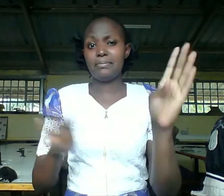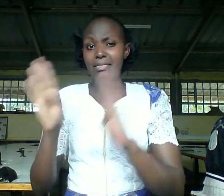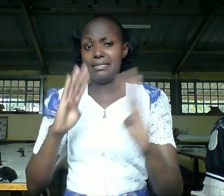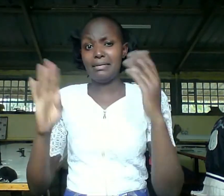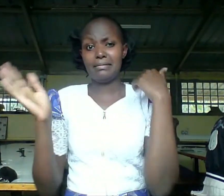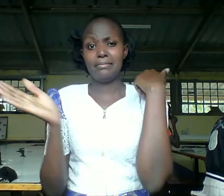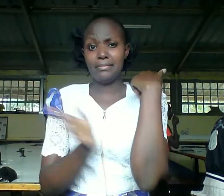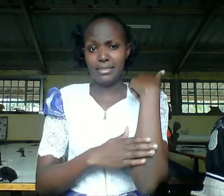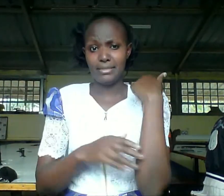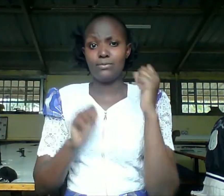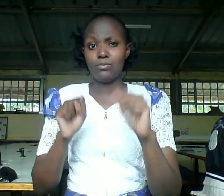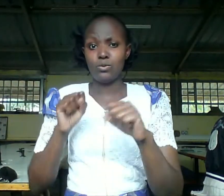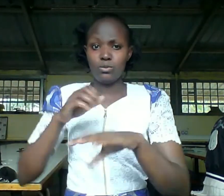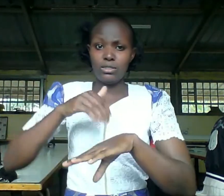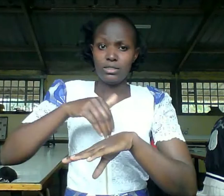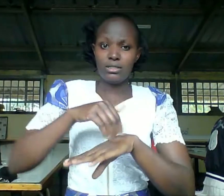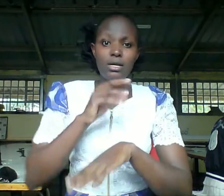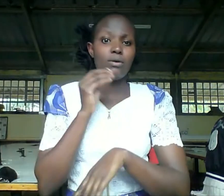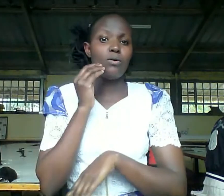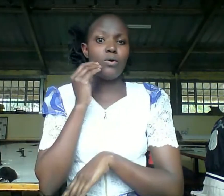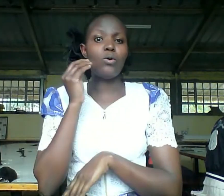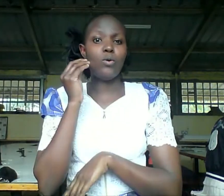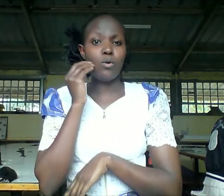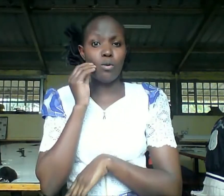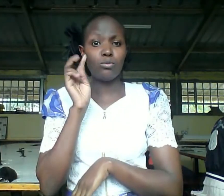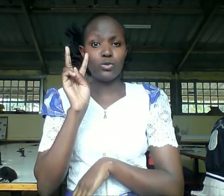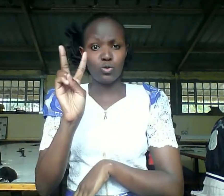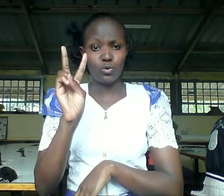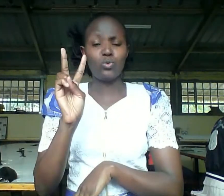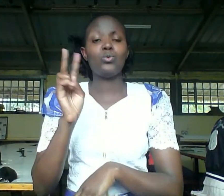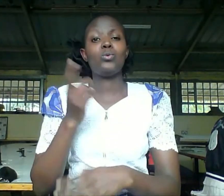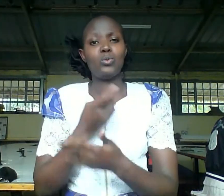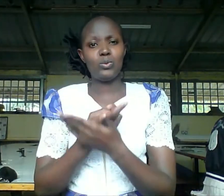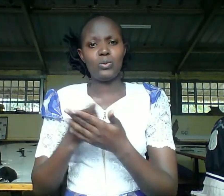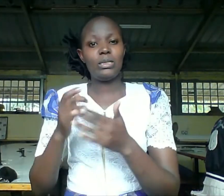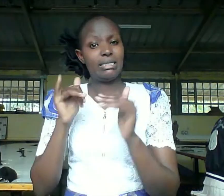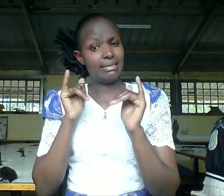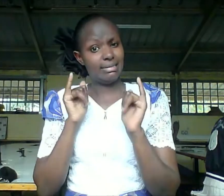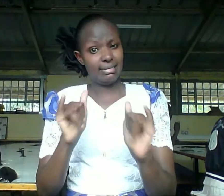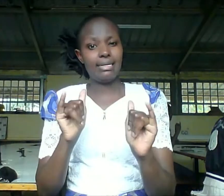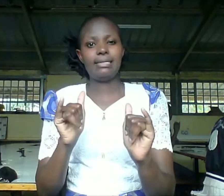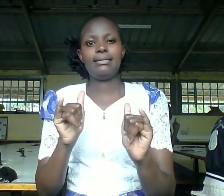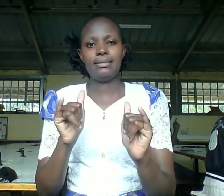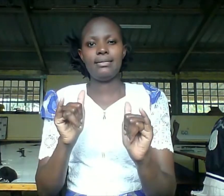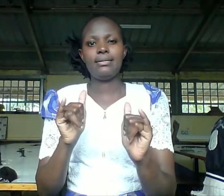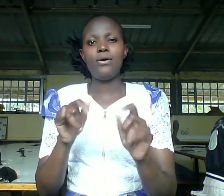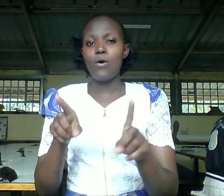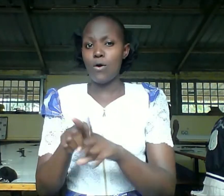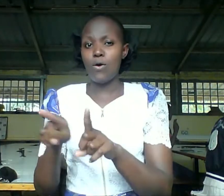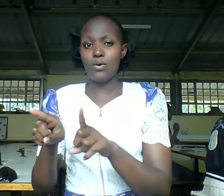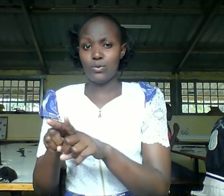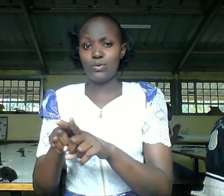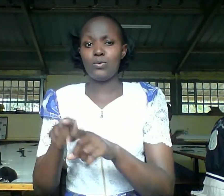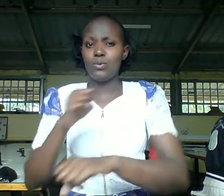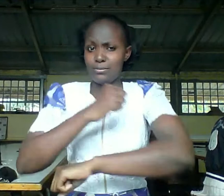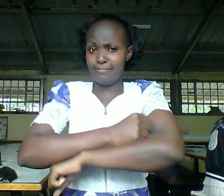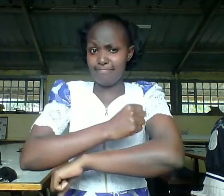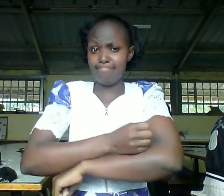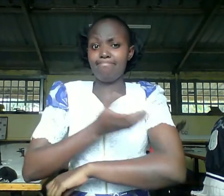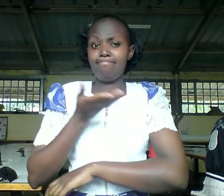would suspend you home to stay for 2 weeks. The other thing is that in the school, you are not supposed to talk Kikuyu. In case I